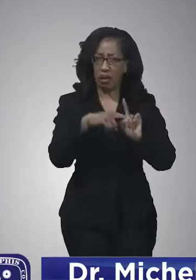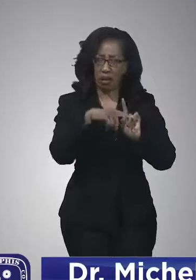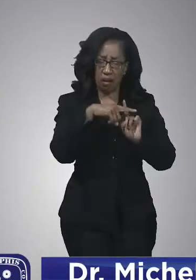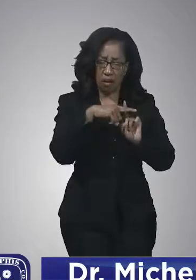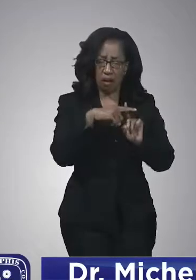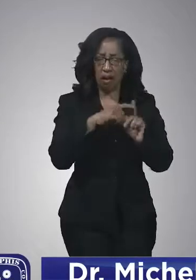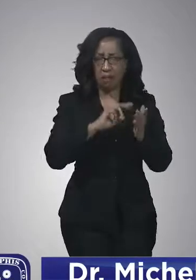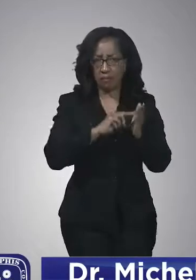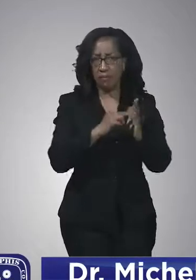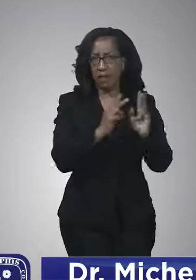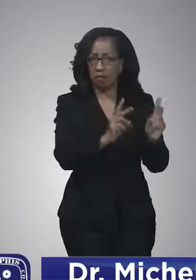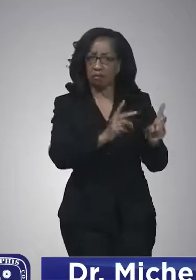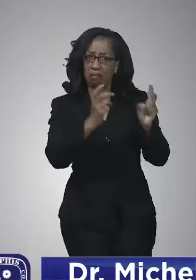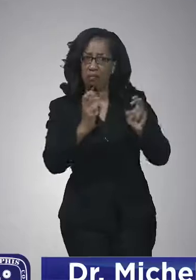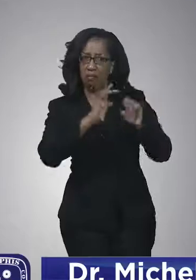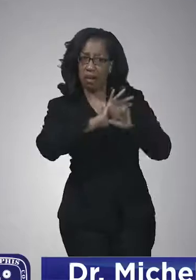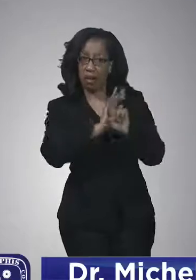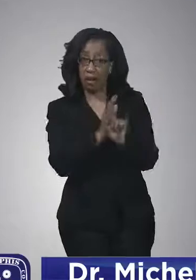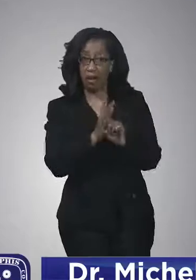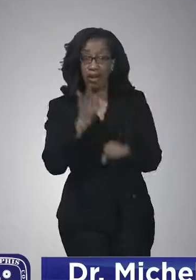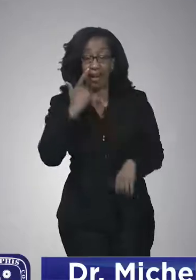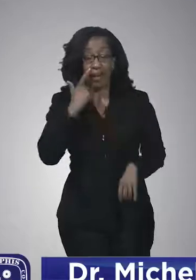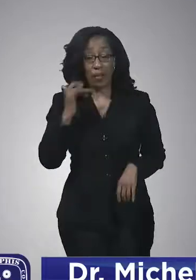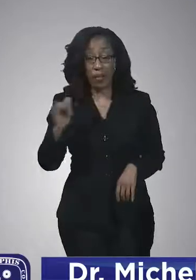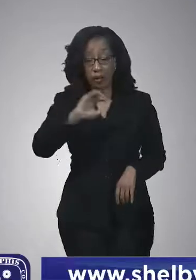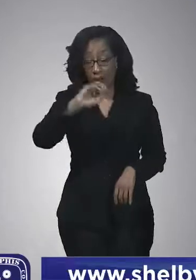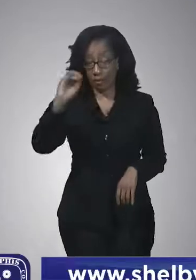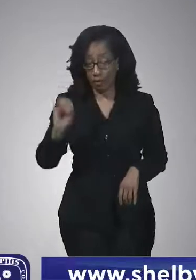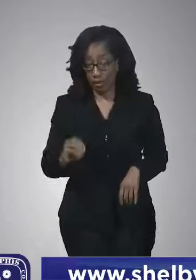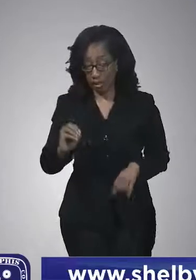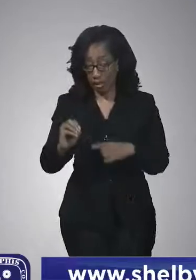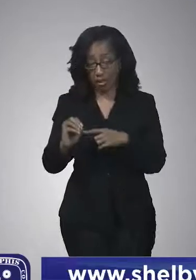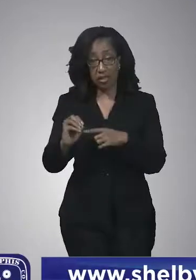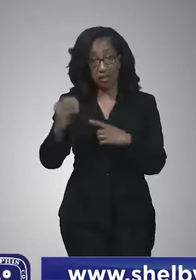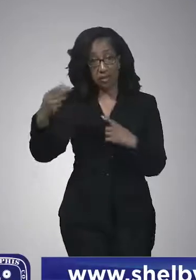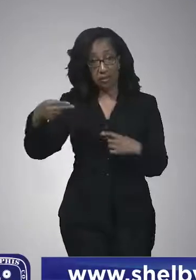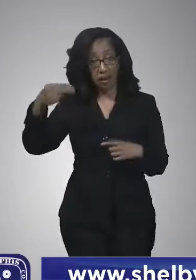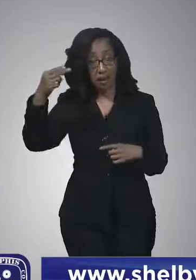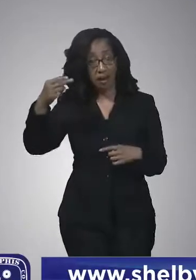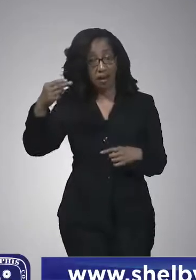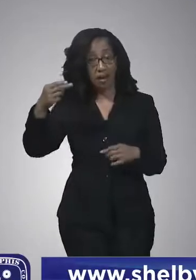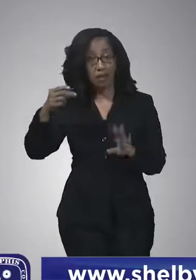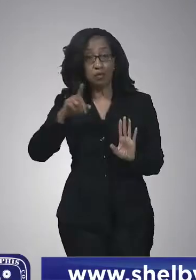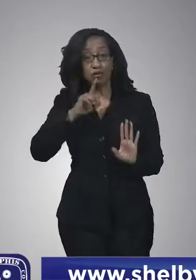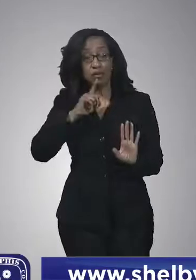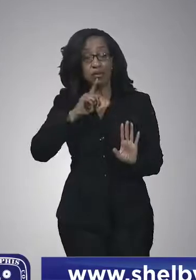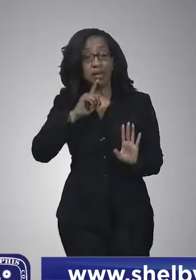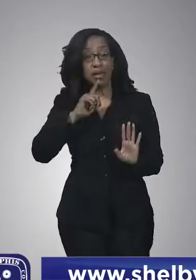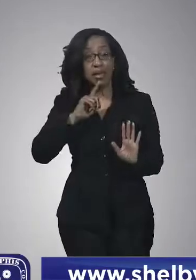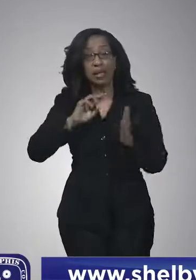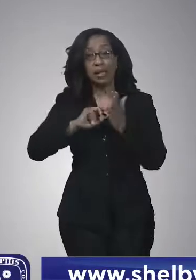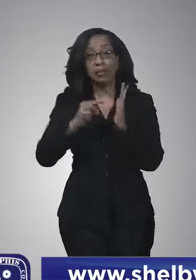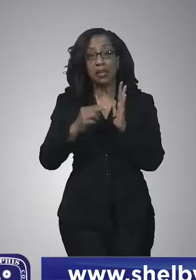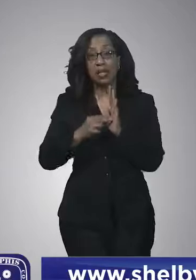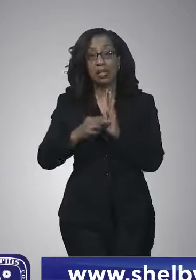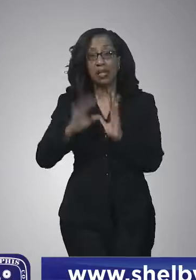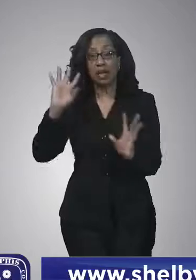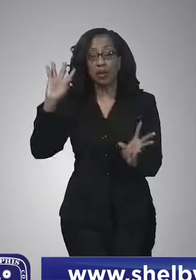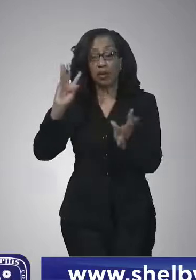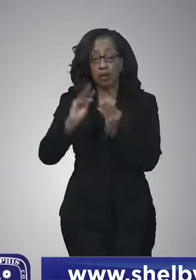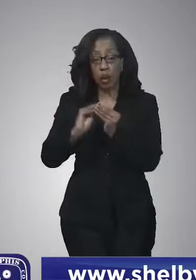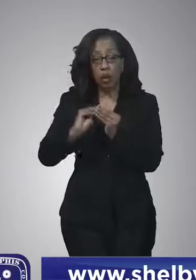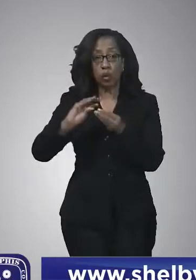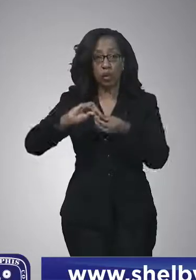sometimes it looks like that percentage is higher, but it's just a percentage of the total number of tests that